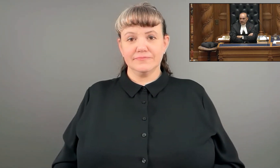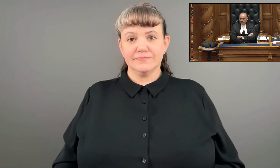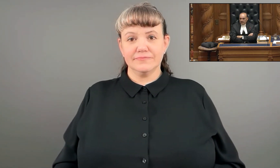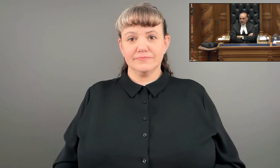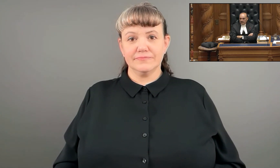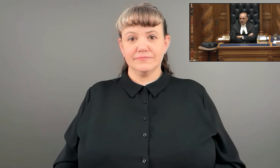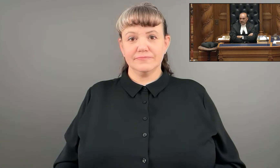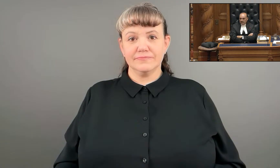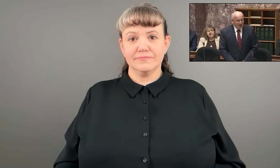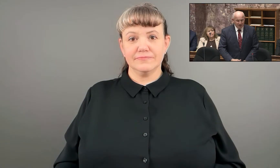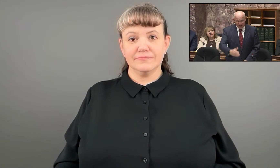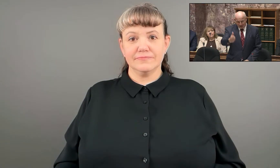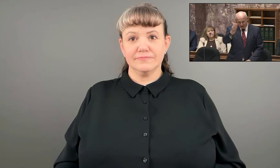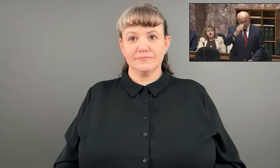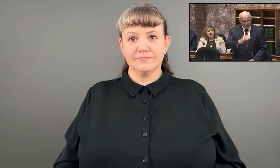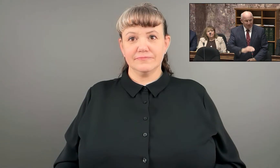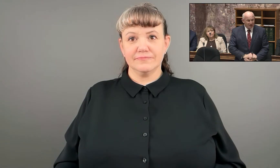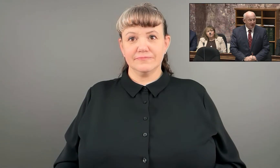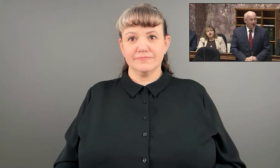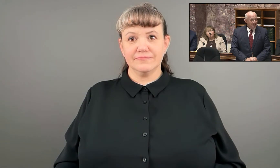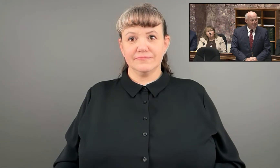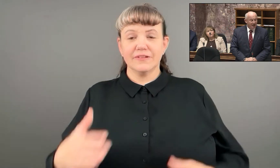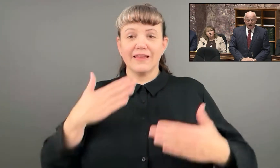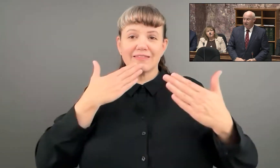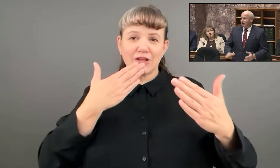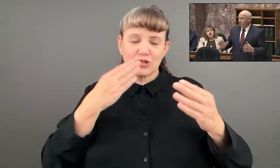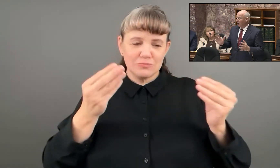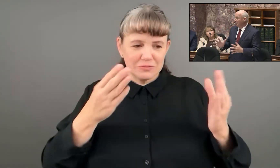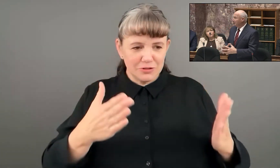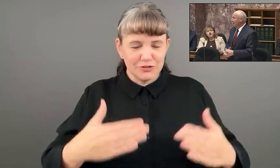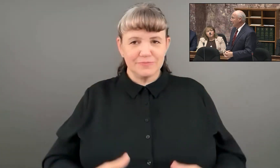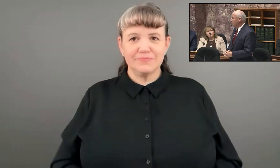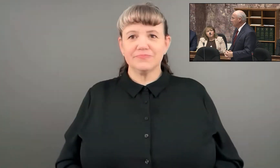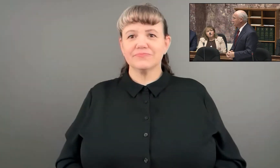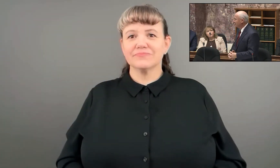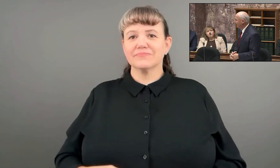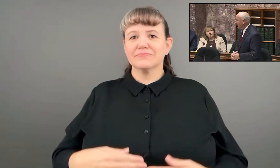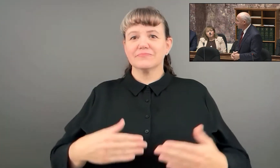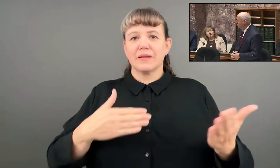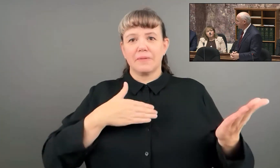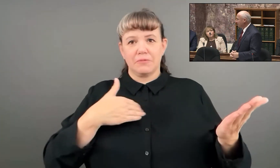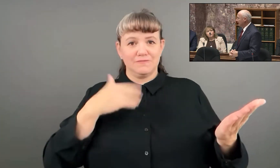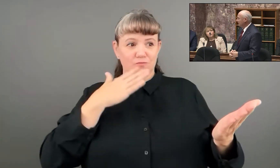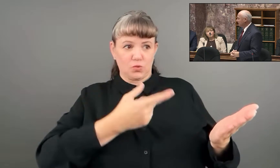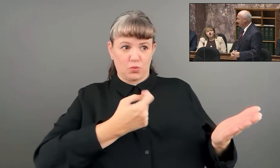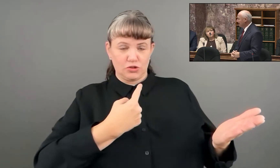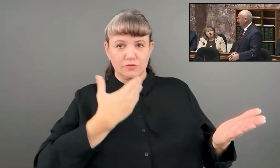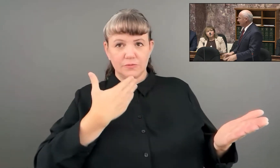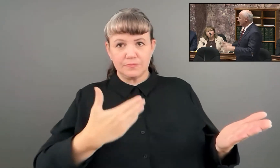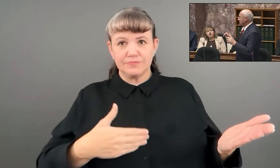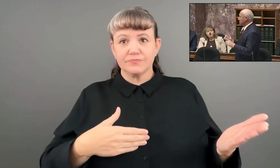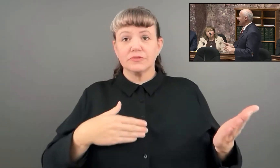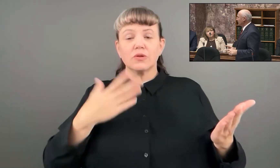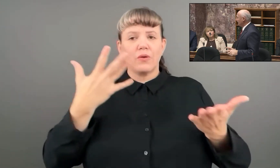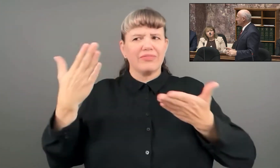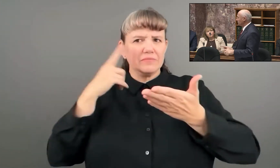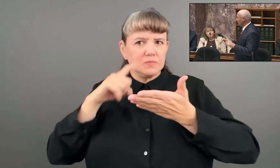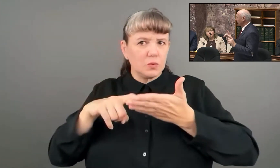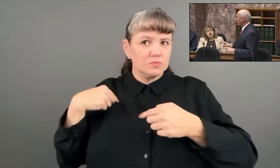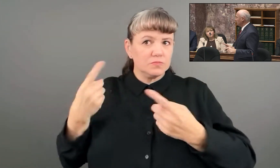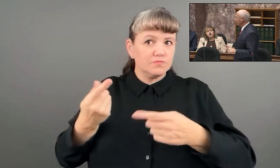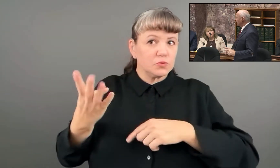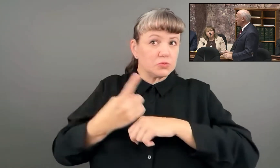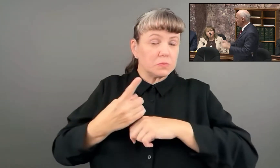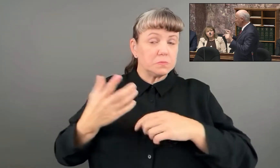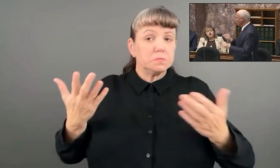Thank you, Honourable Speaker. Thank the member for the question. If there's one thing I've noticed in the last few days, that this side of the House and